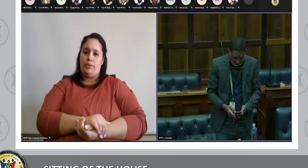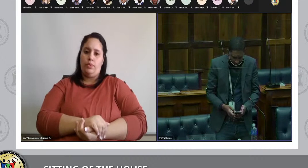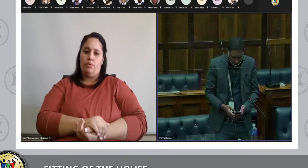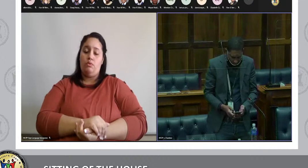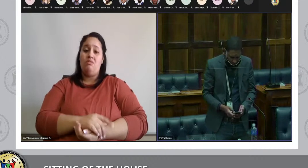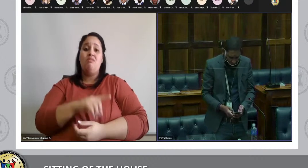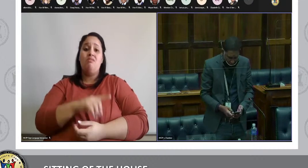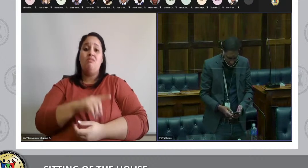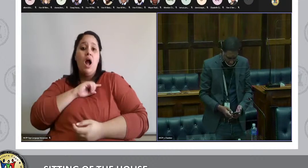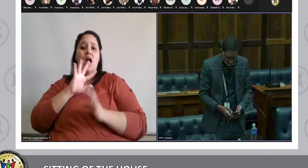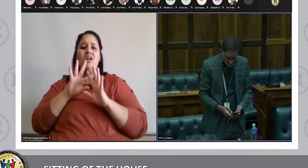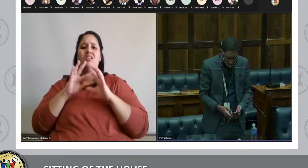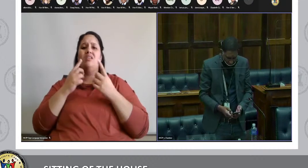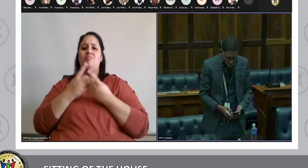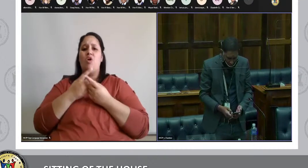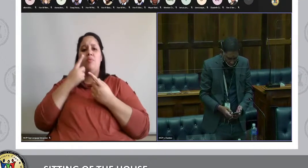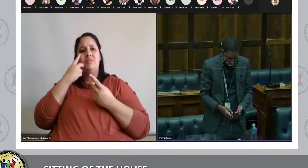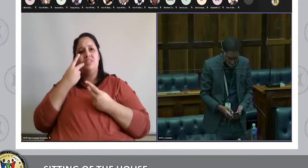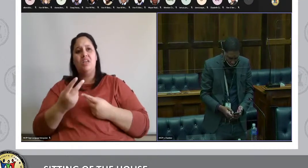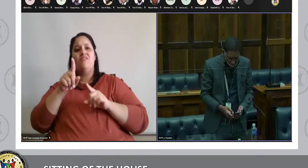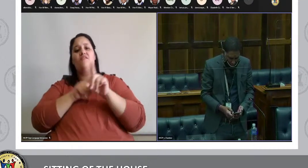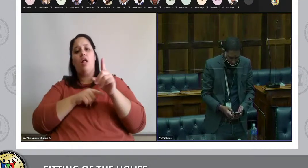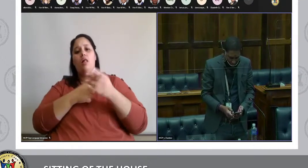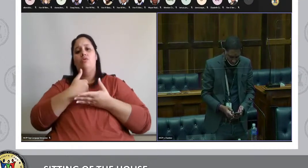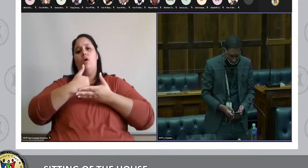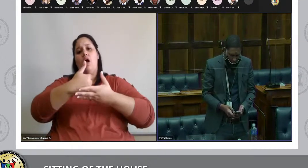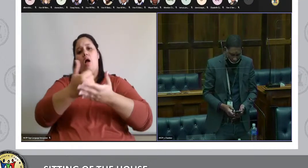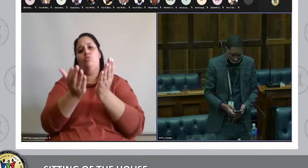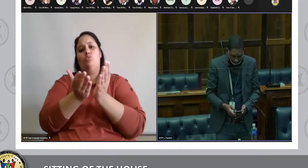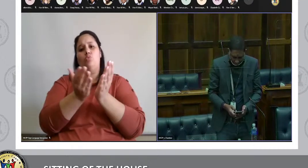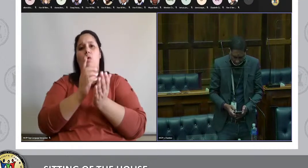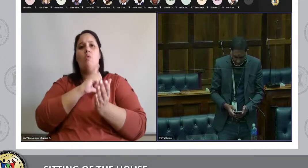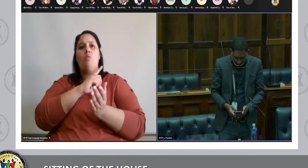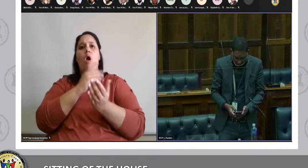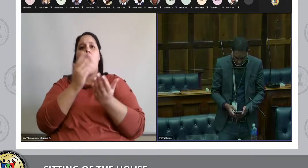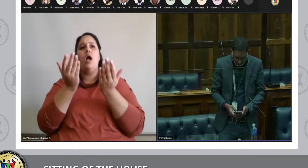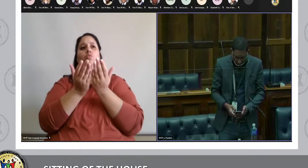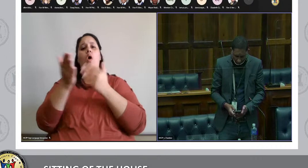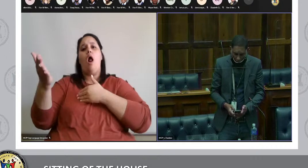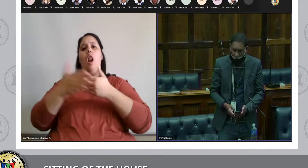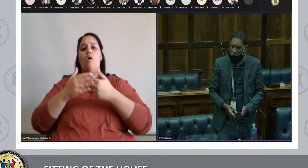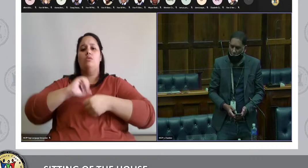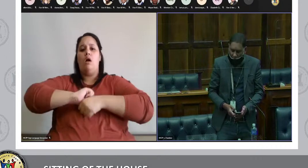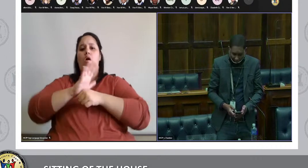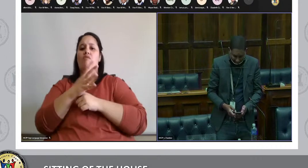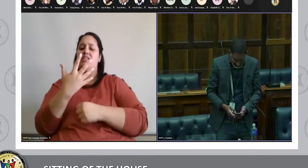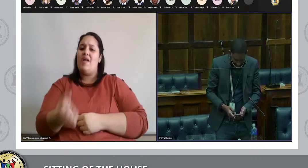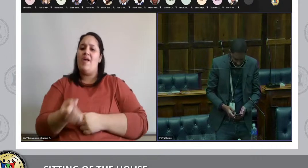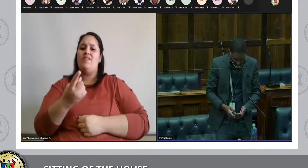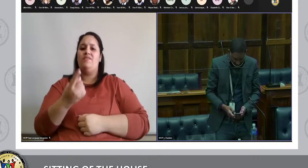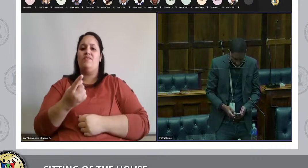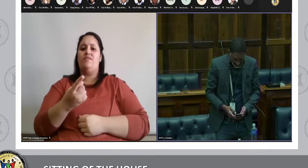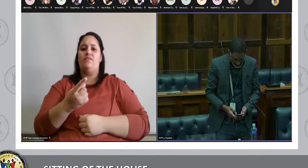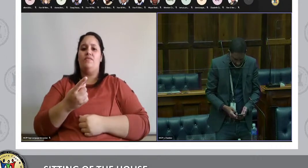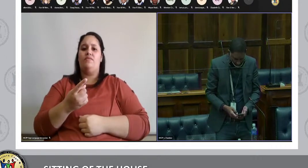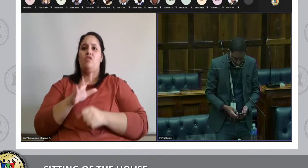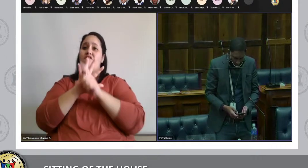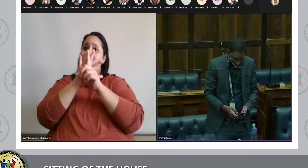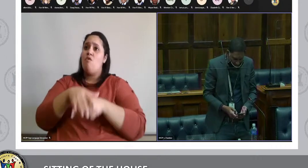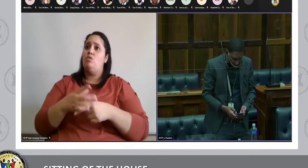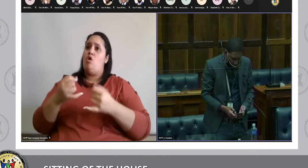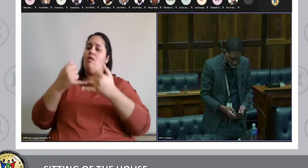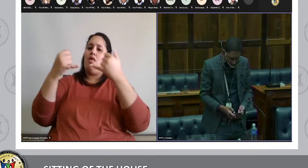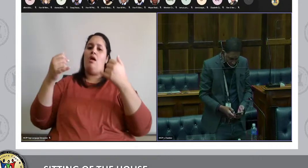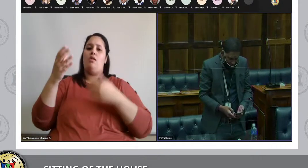department fails to assist schools forced to close due to COVID positive cases with online learning?